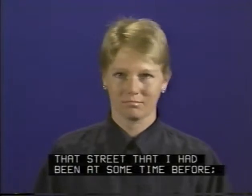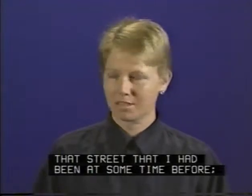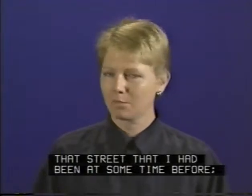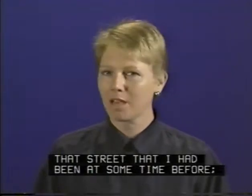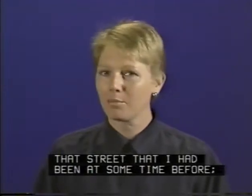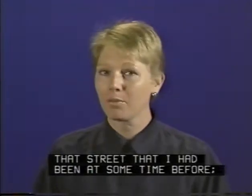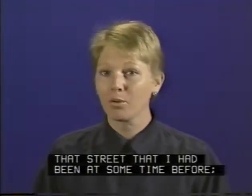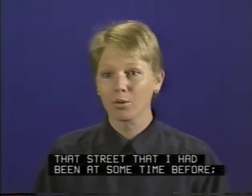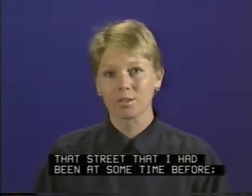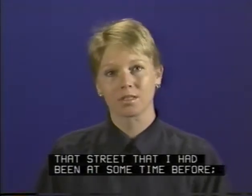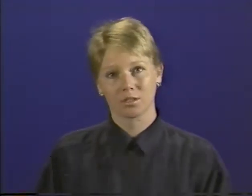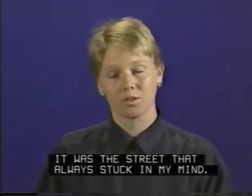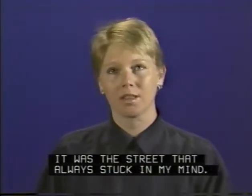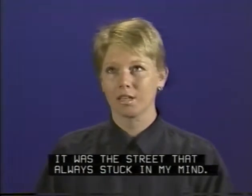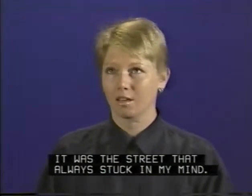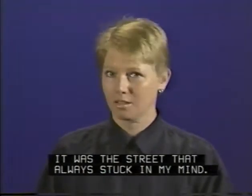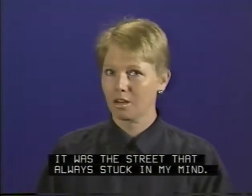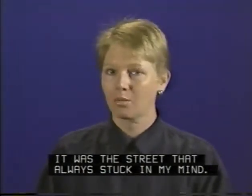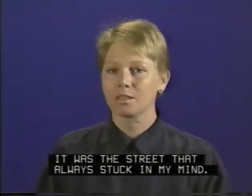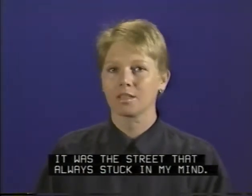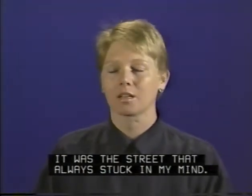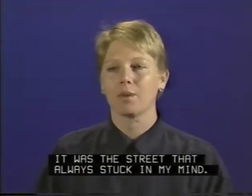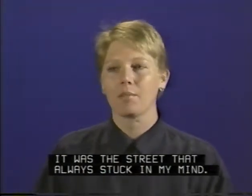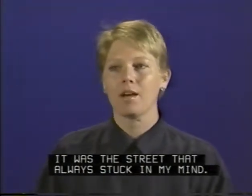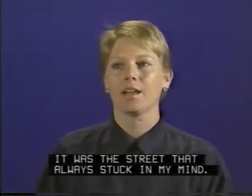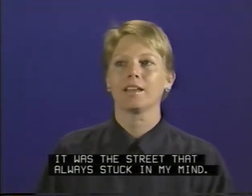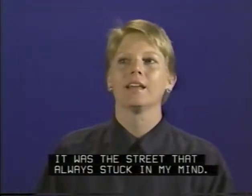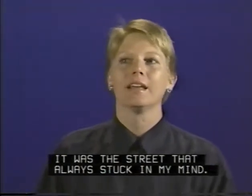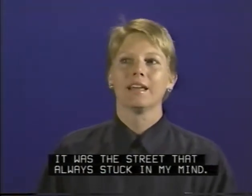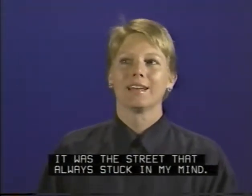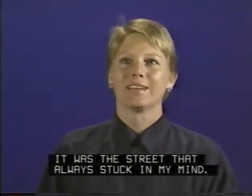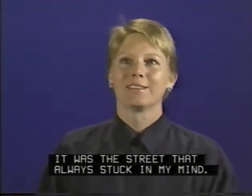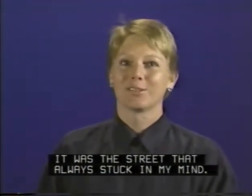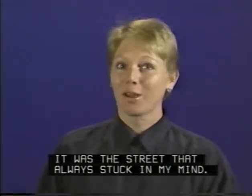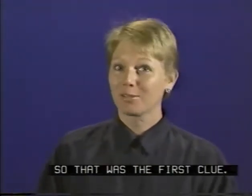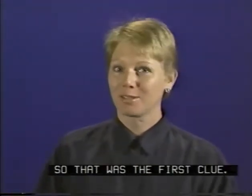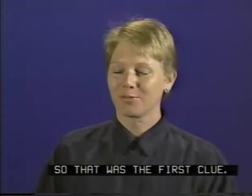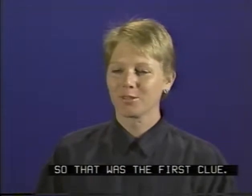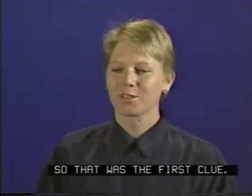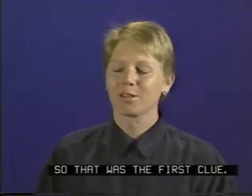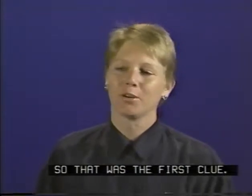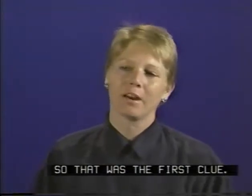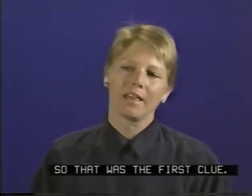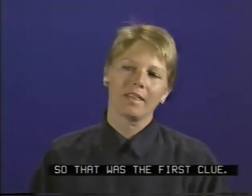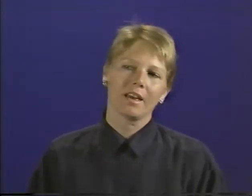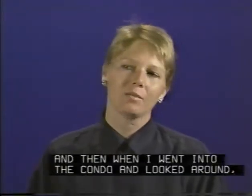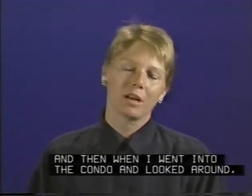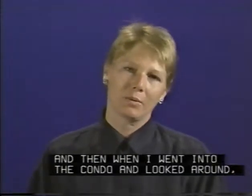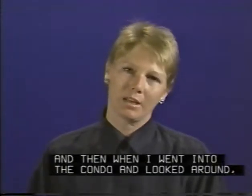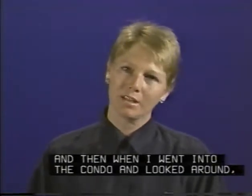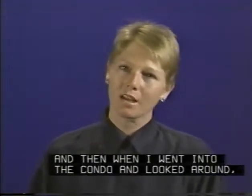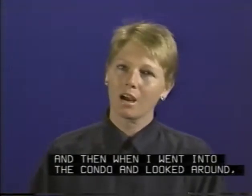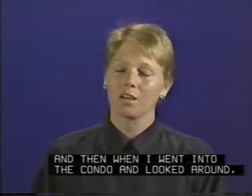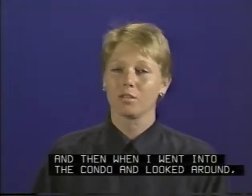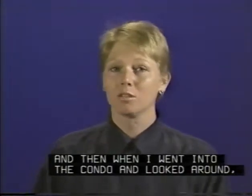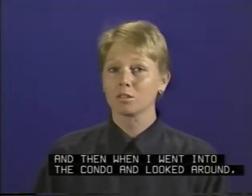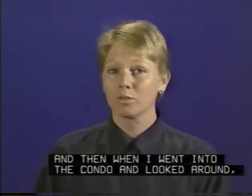some time before. It was the street that always stuck in my mind. So that was the first clue. And then when I went into the condo and looked